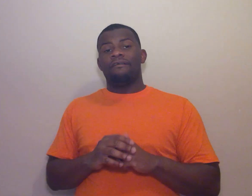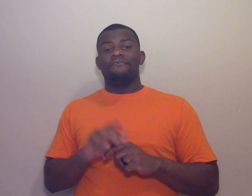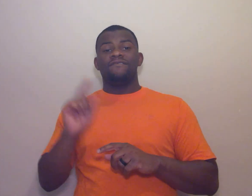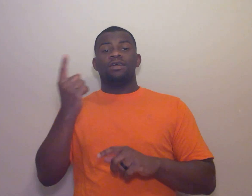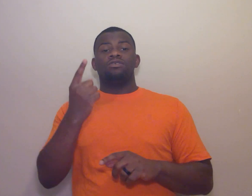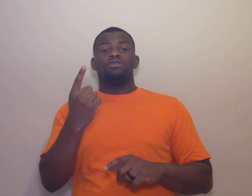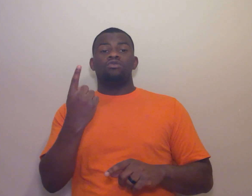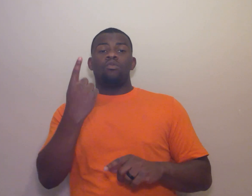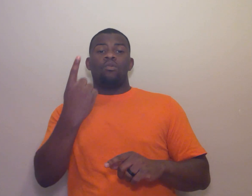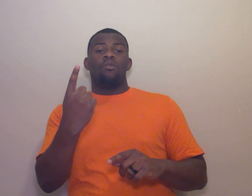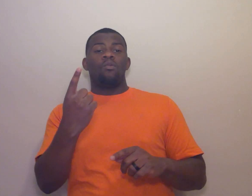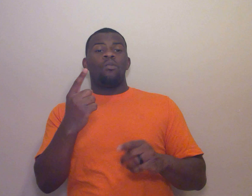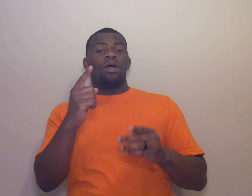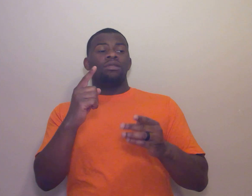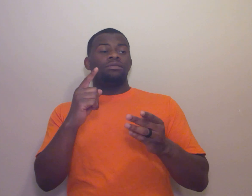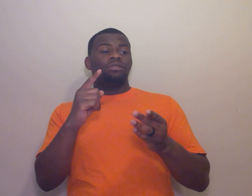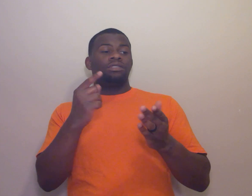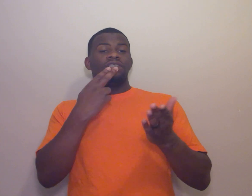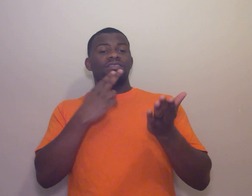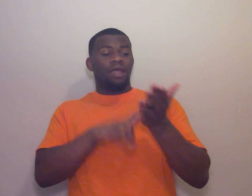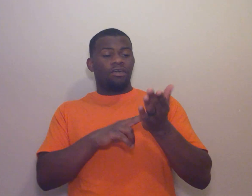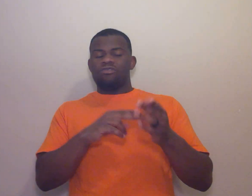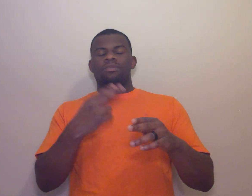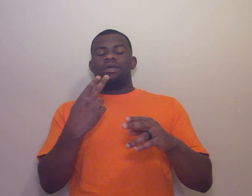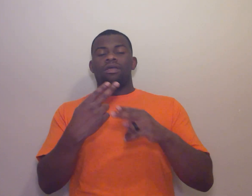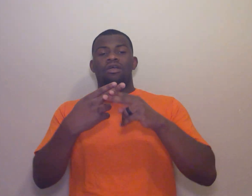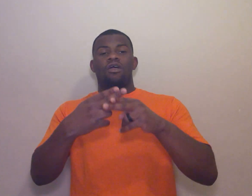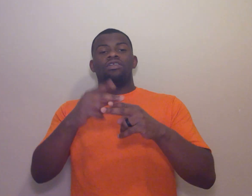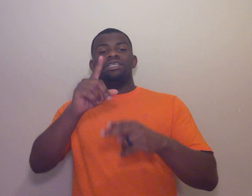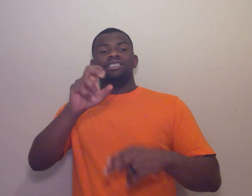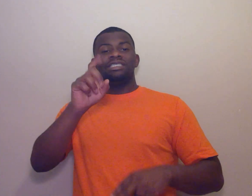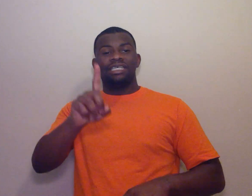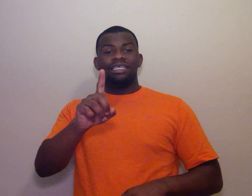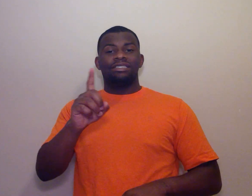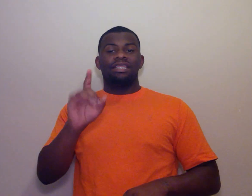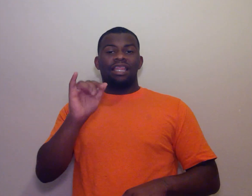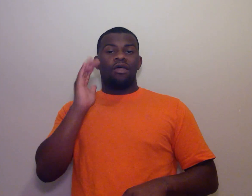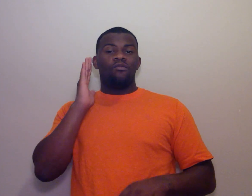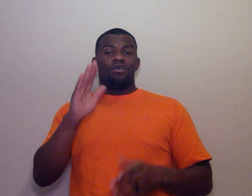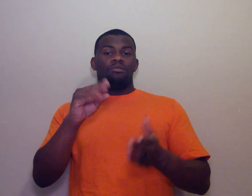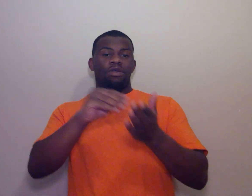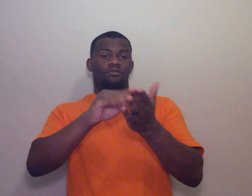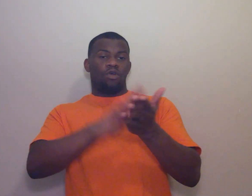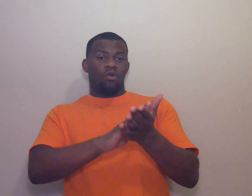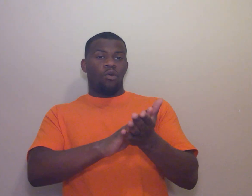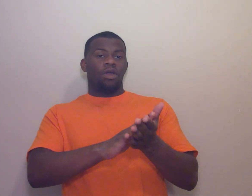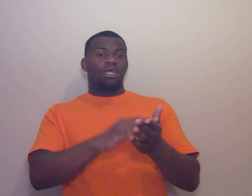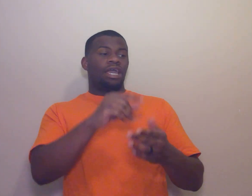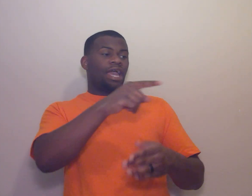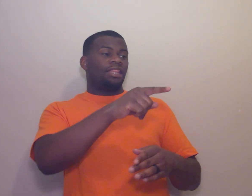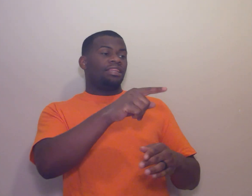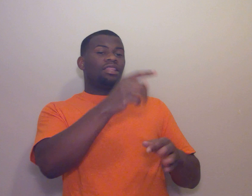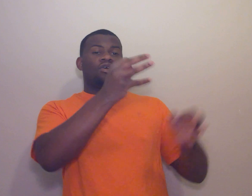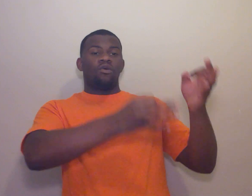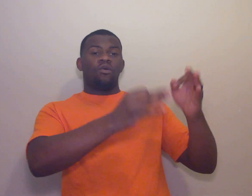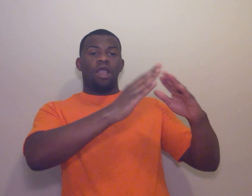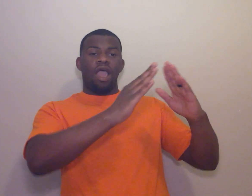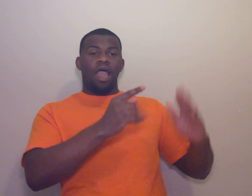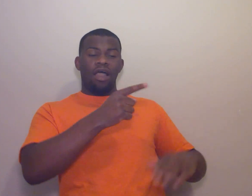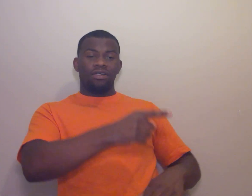a deed. This is going to be a formal document that's going to be recorded at the county courthouse where you reside. All right, and this is basically going to